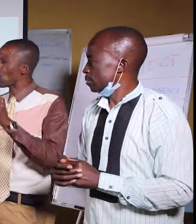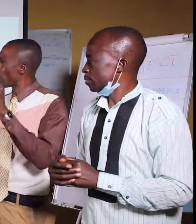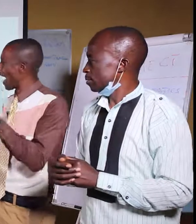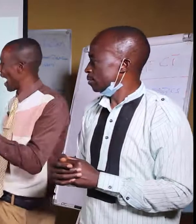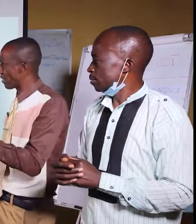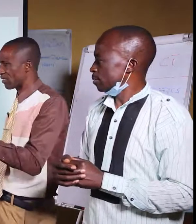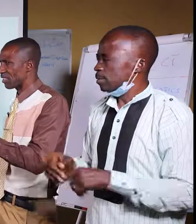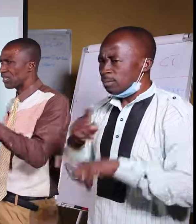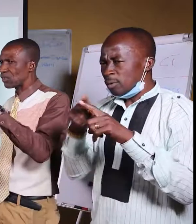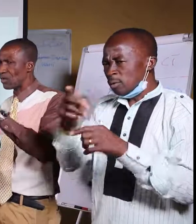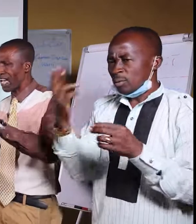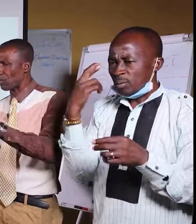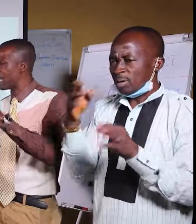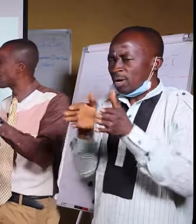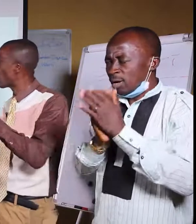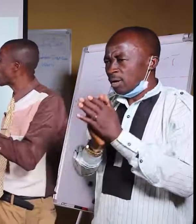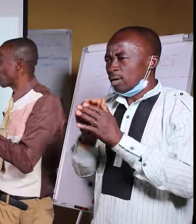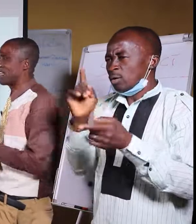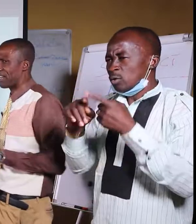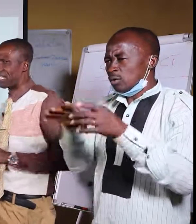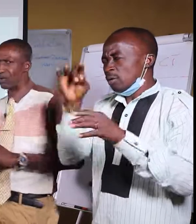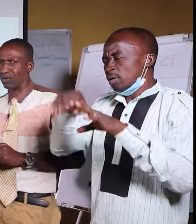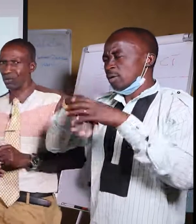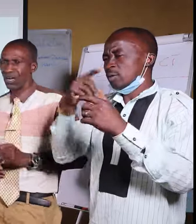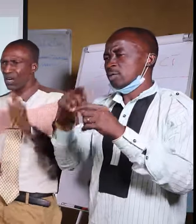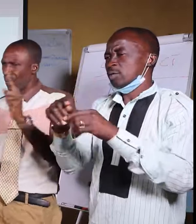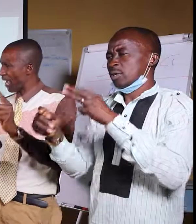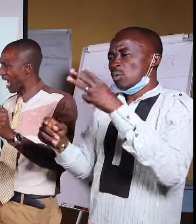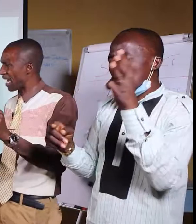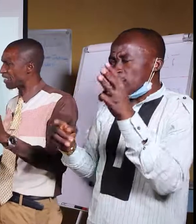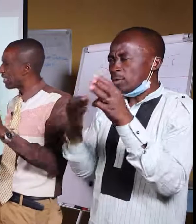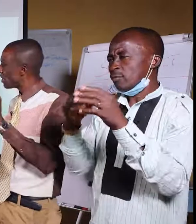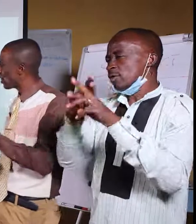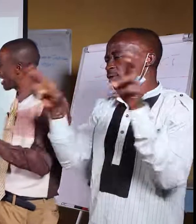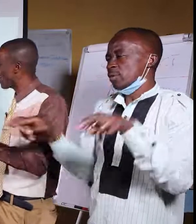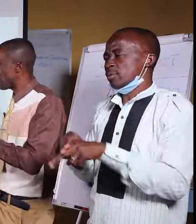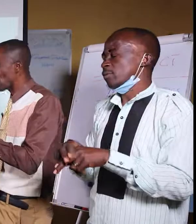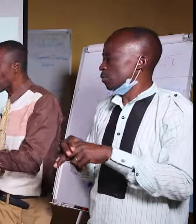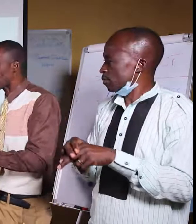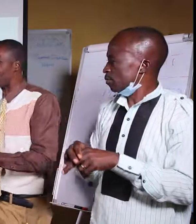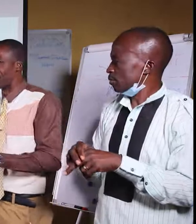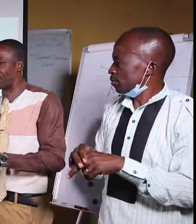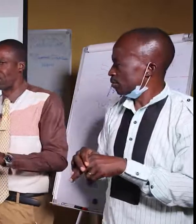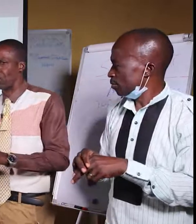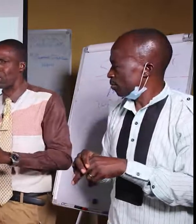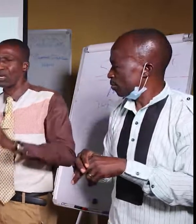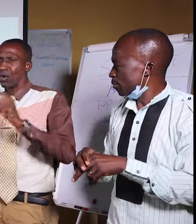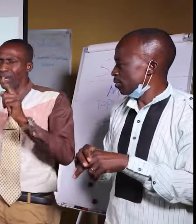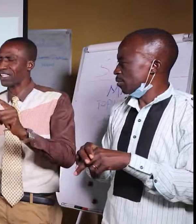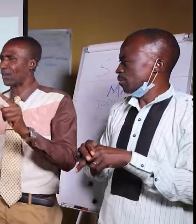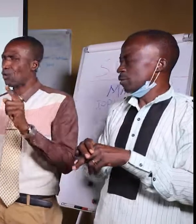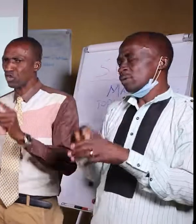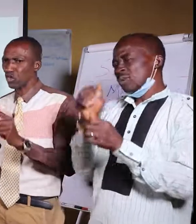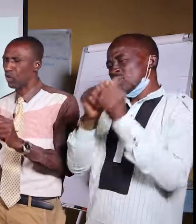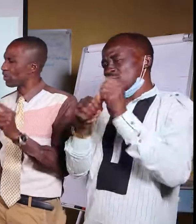But you were asked to calculate the width of the rectangle. You were asked to calculate the width of the rectangle,